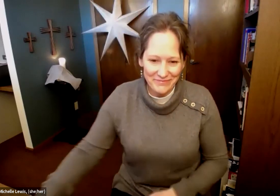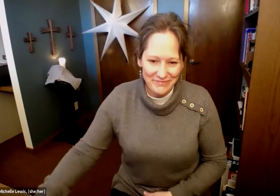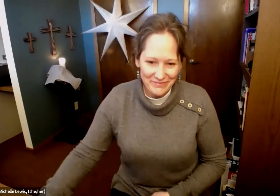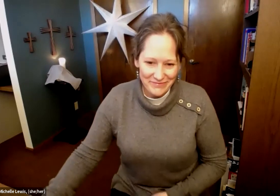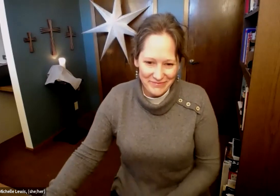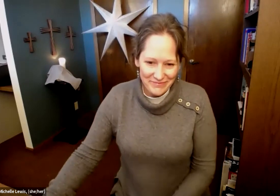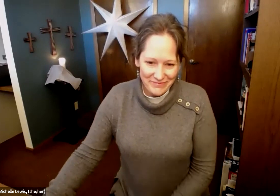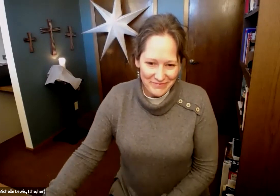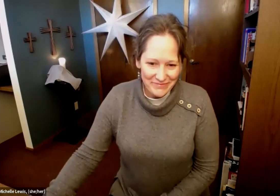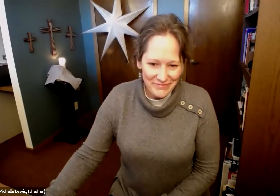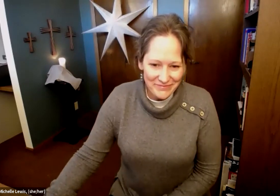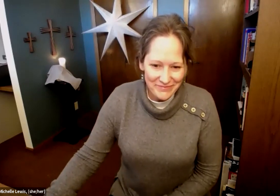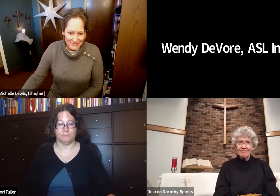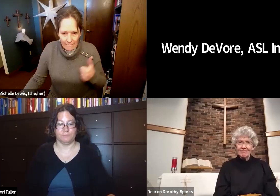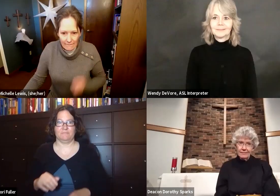Amen.